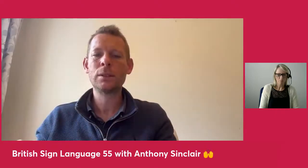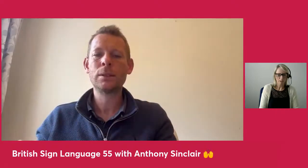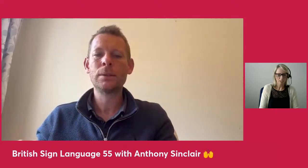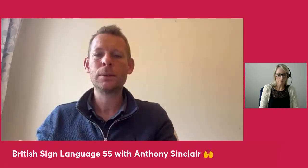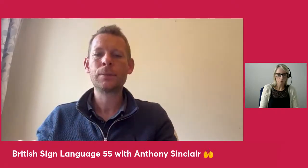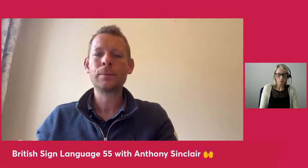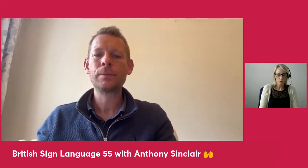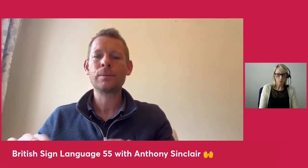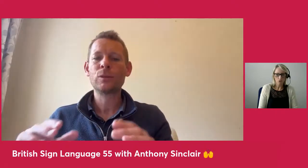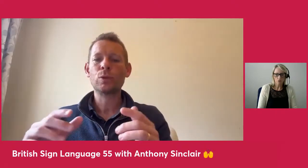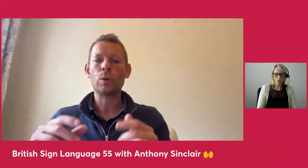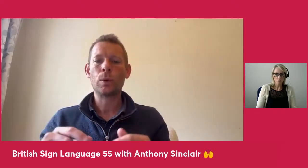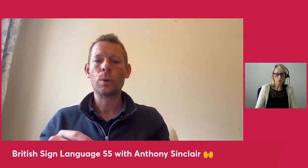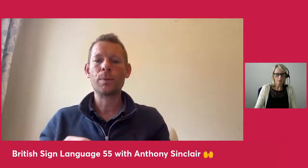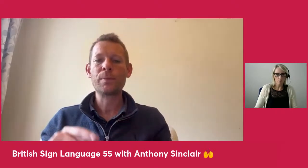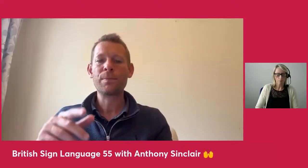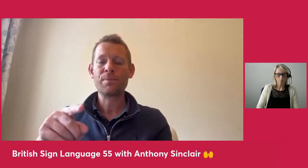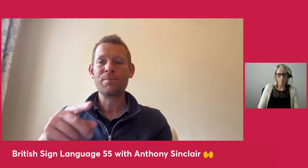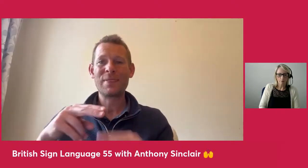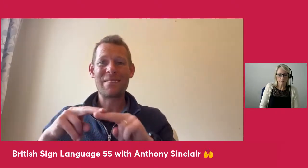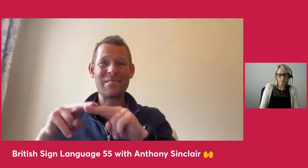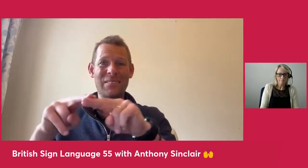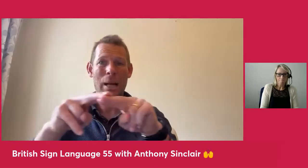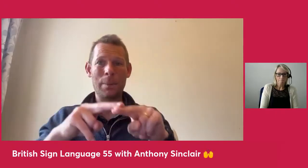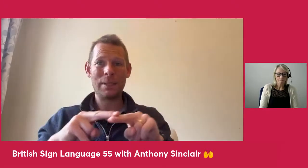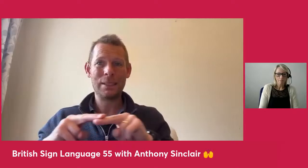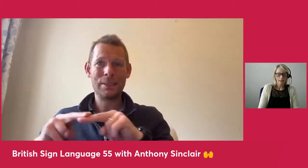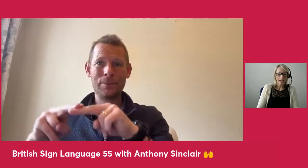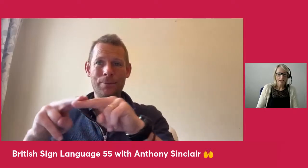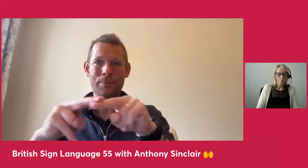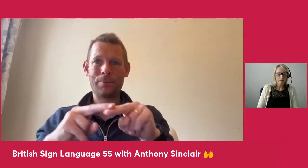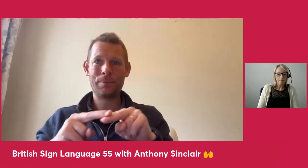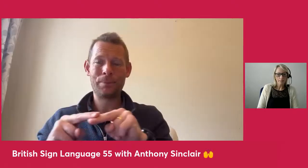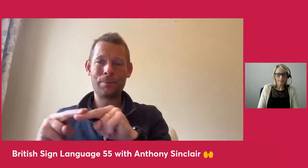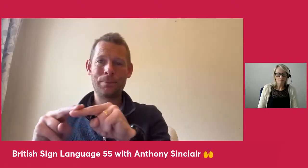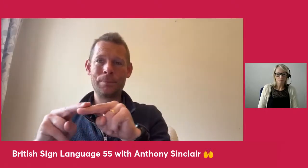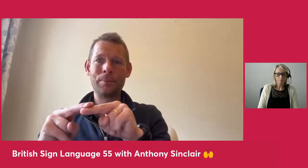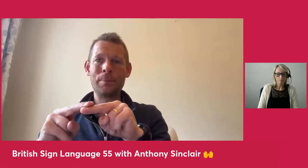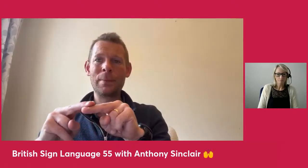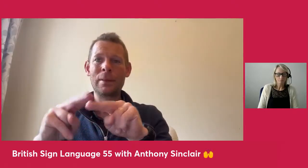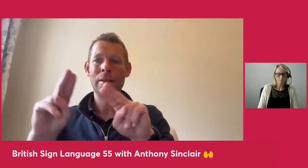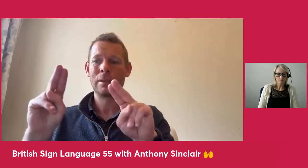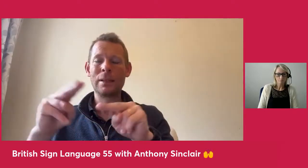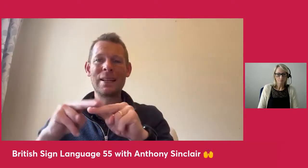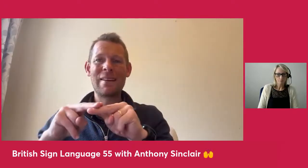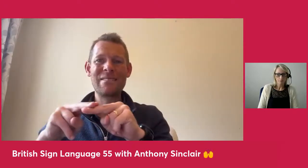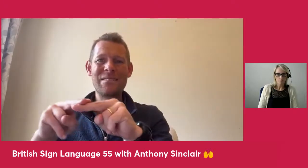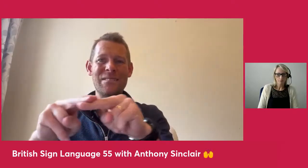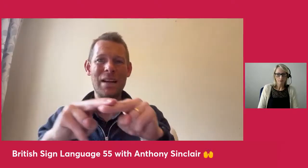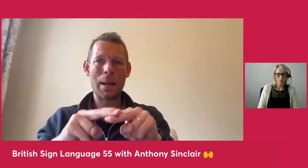That might not be one that you would use very often, but family,